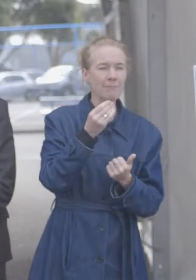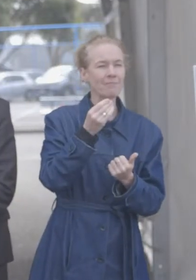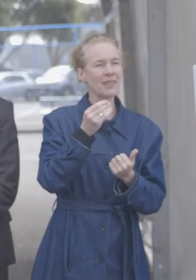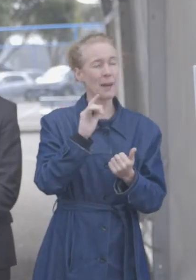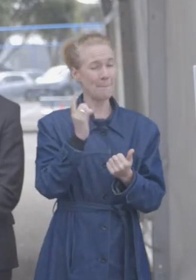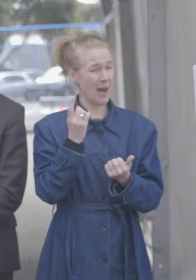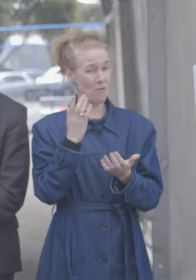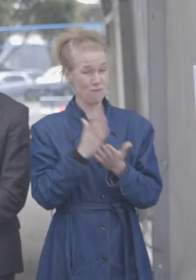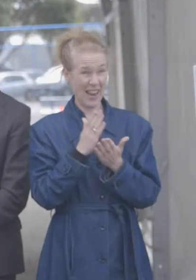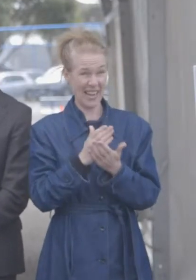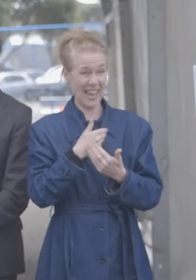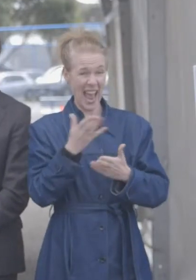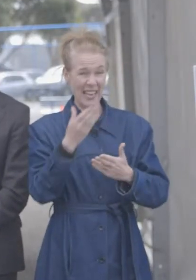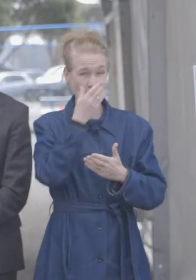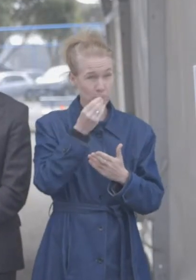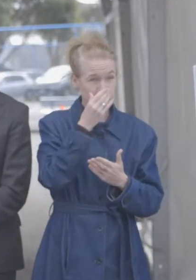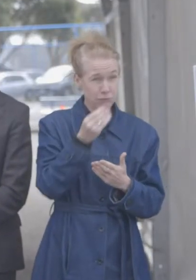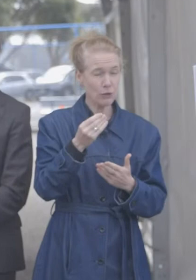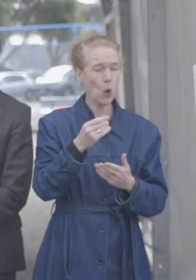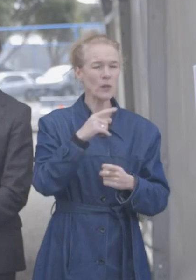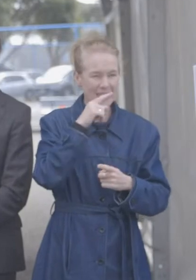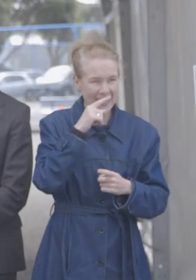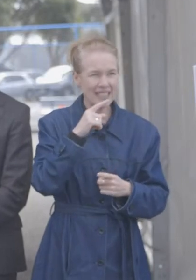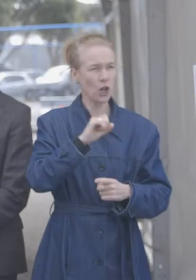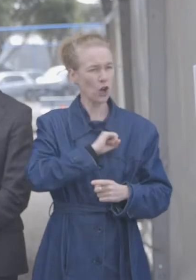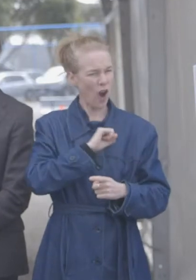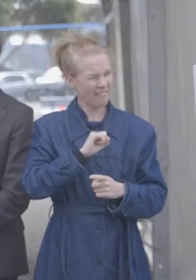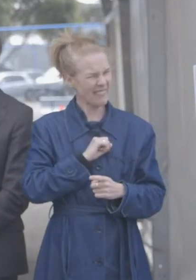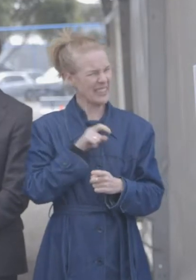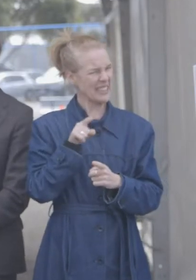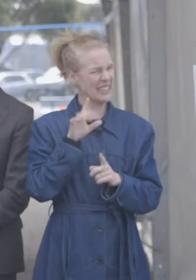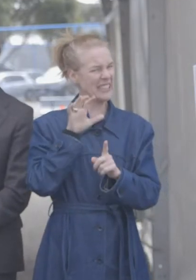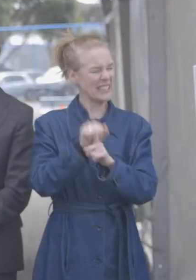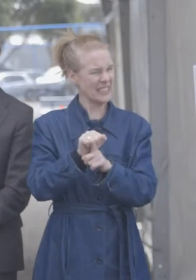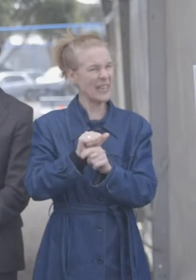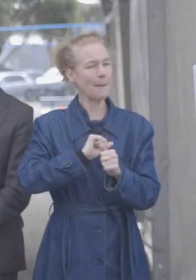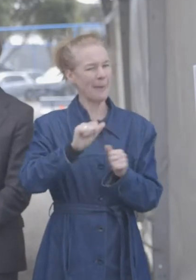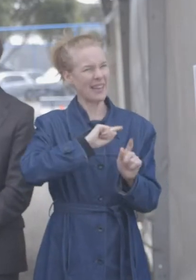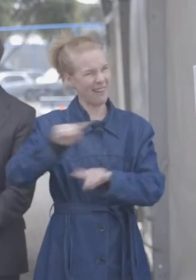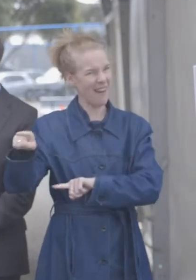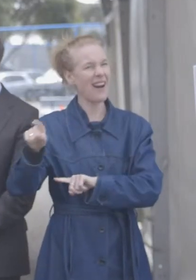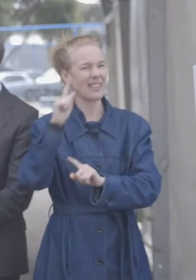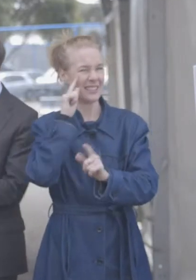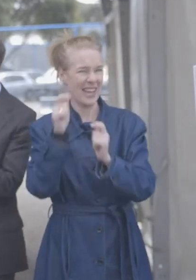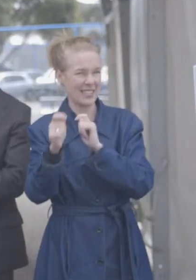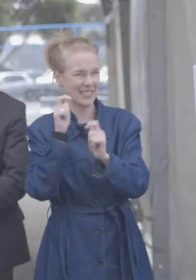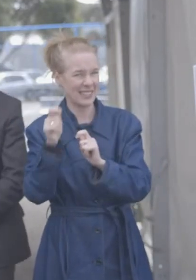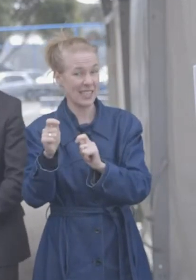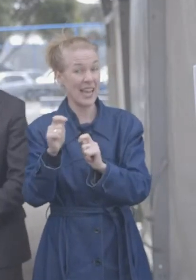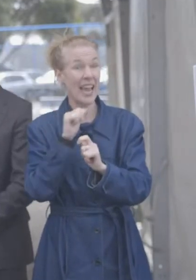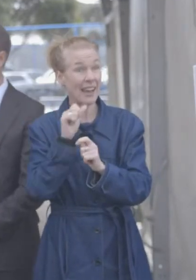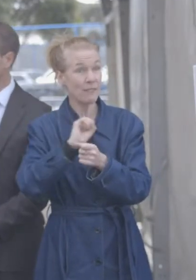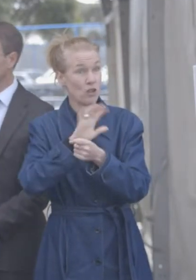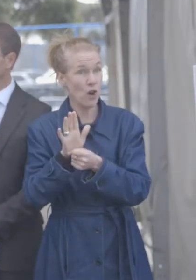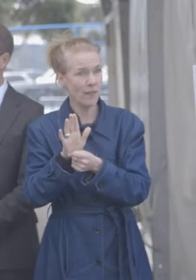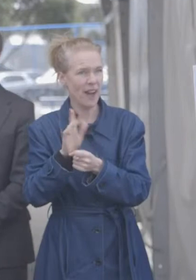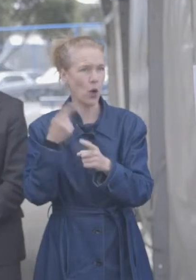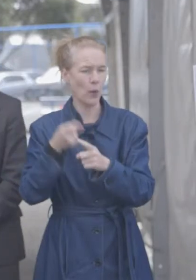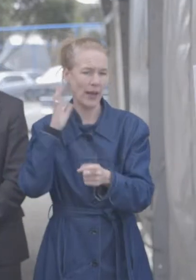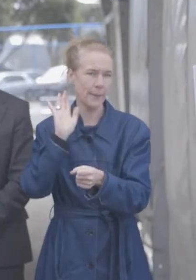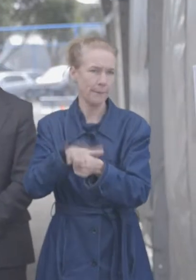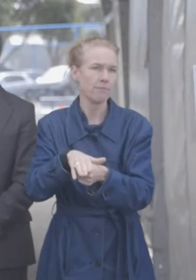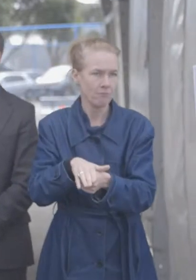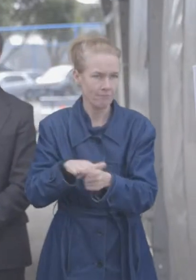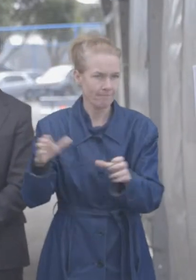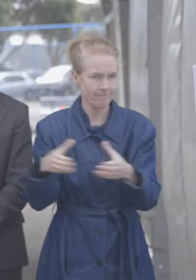normal colds aren't chains of transmission of COVID-19 in the community. Yeah. I think one of the things I would add is that the